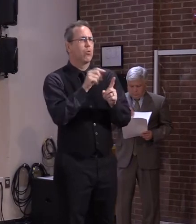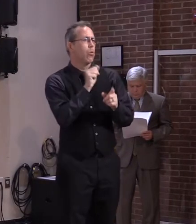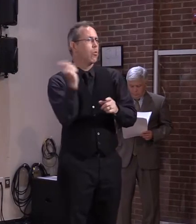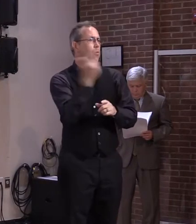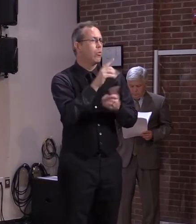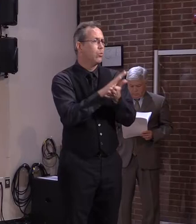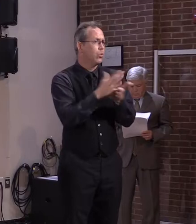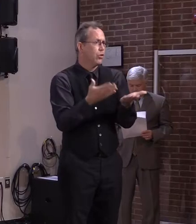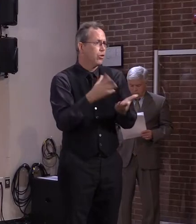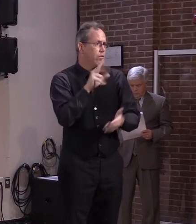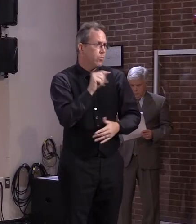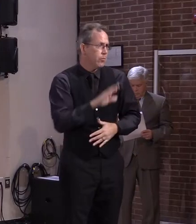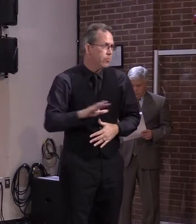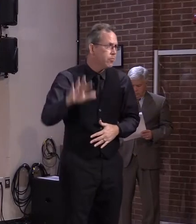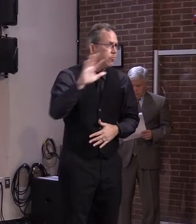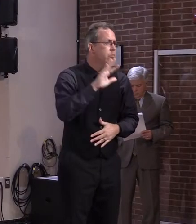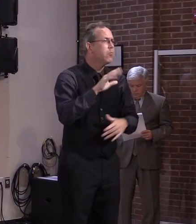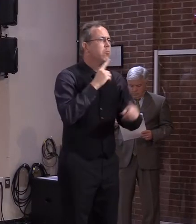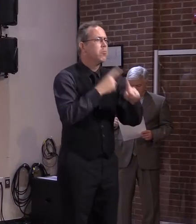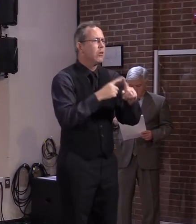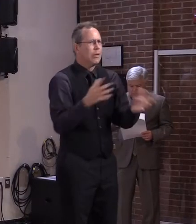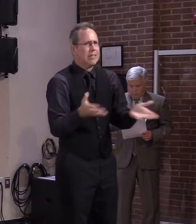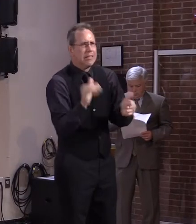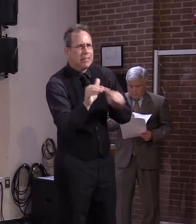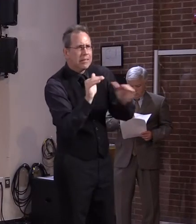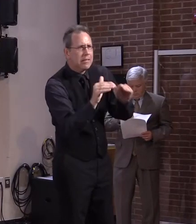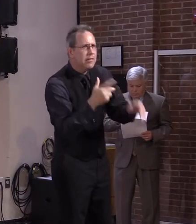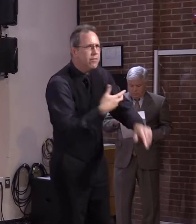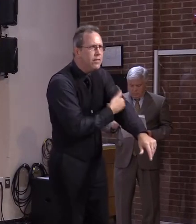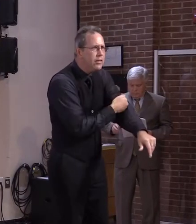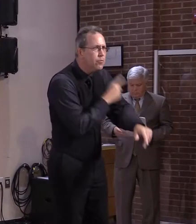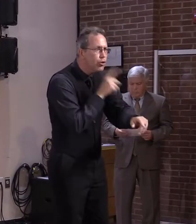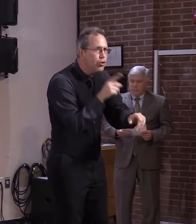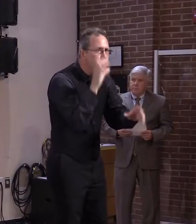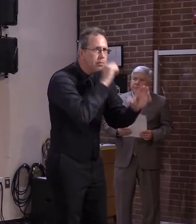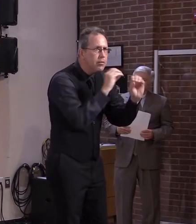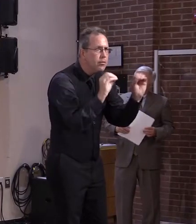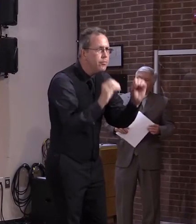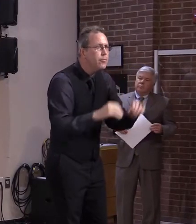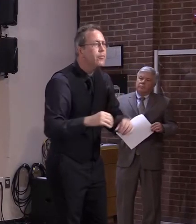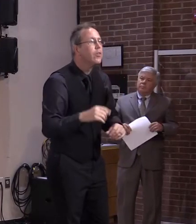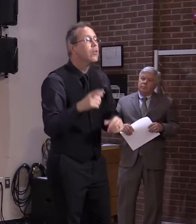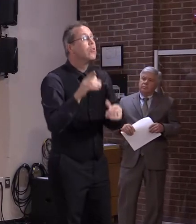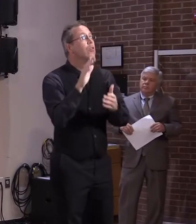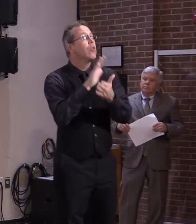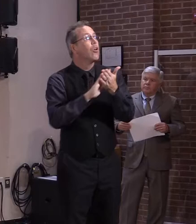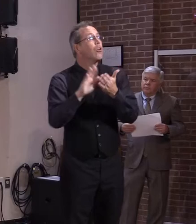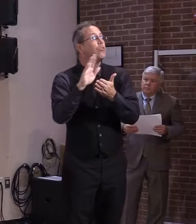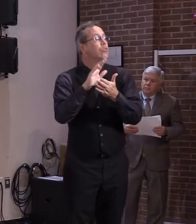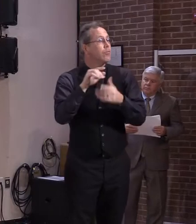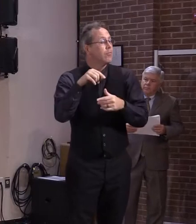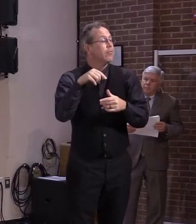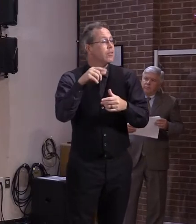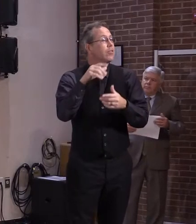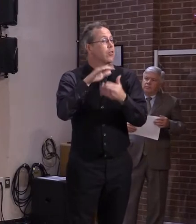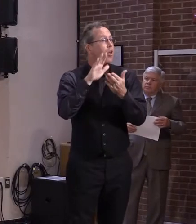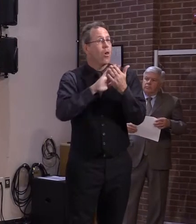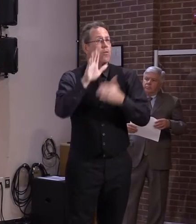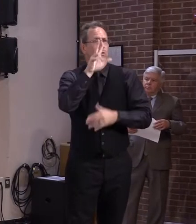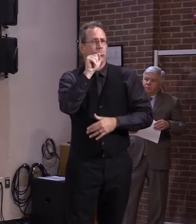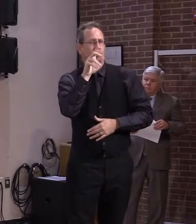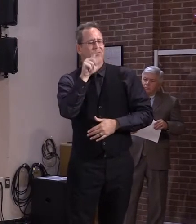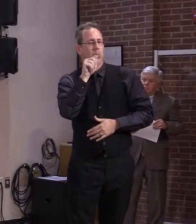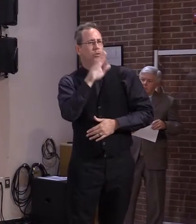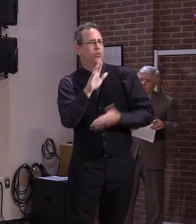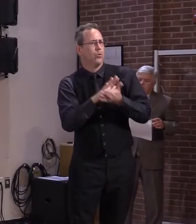employing entities include both school districts and supervisory unions. We don't know all the specifics of the federal ETS